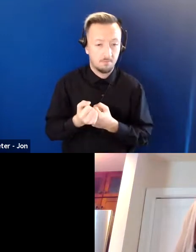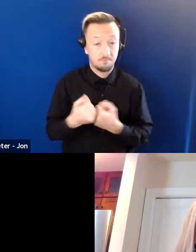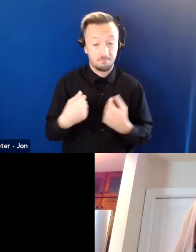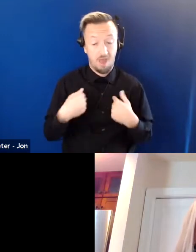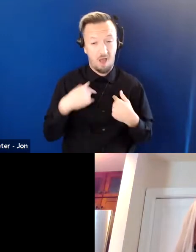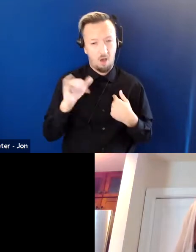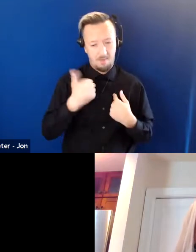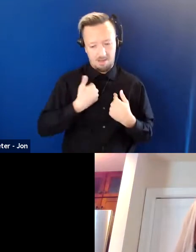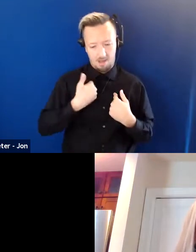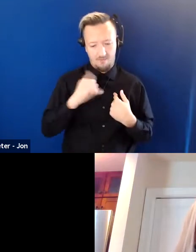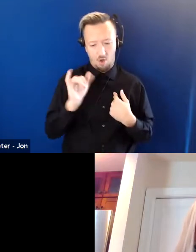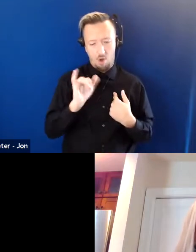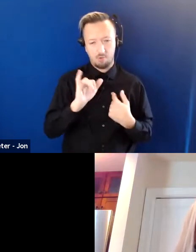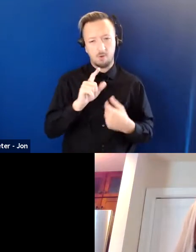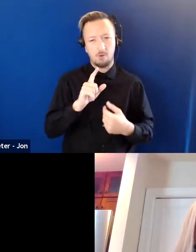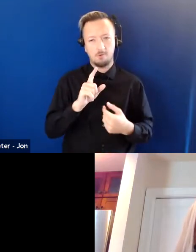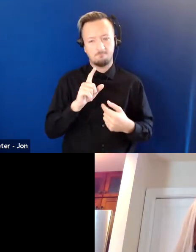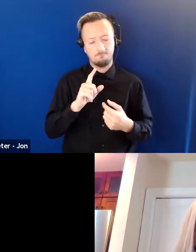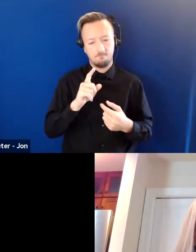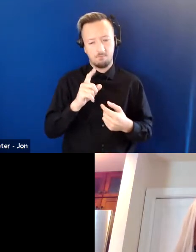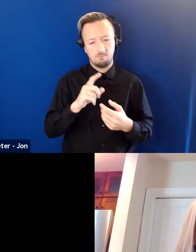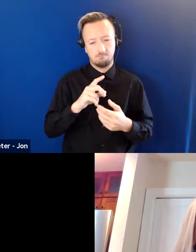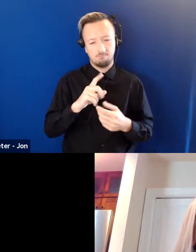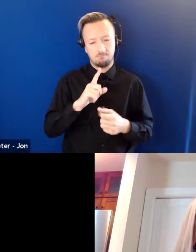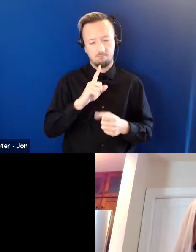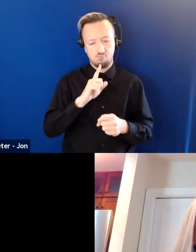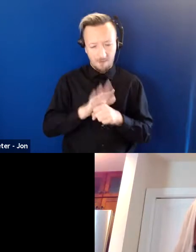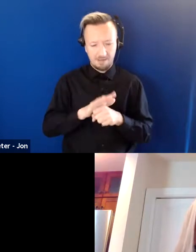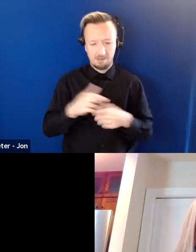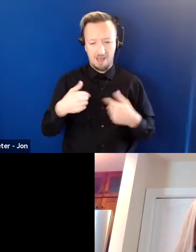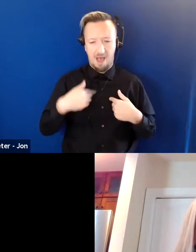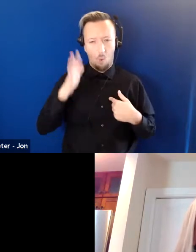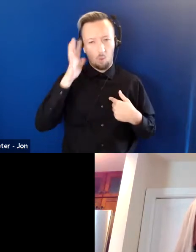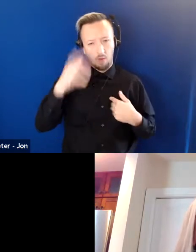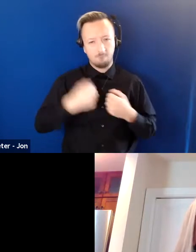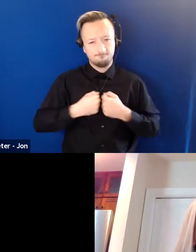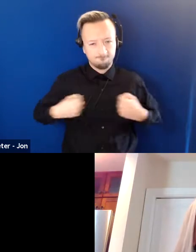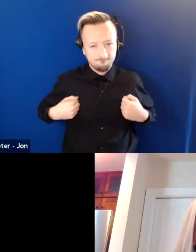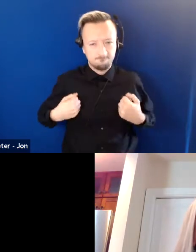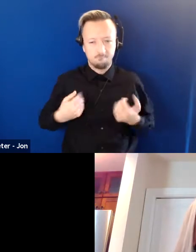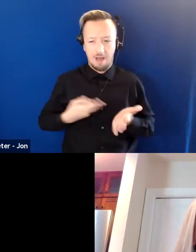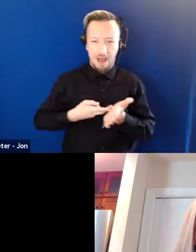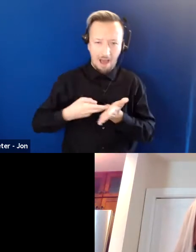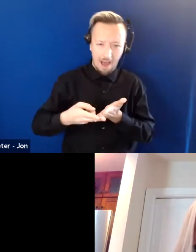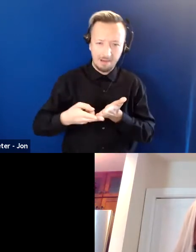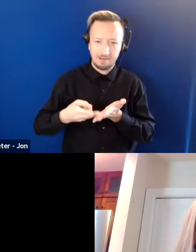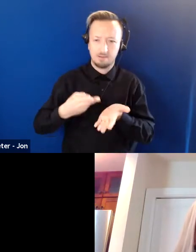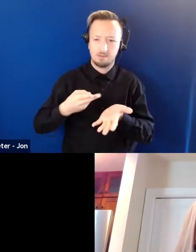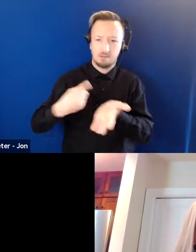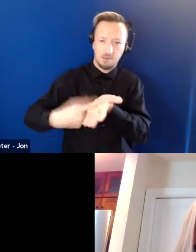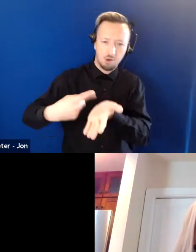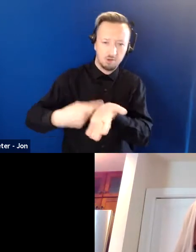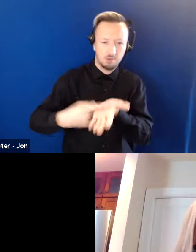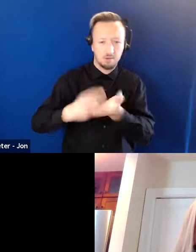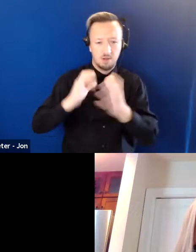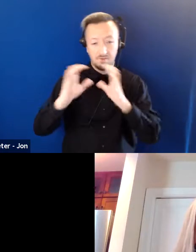commit to being vulnerable and having hard conversations around race and disability. And it has